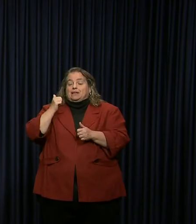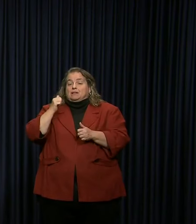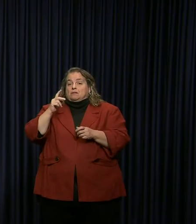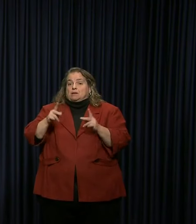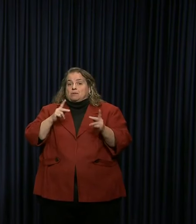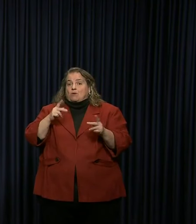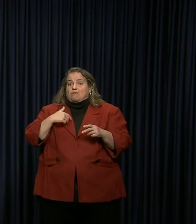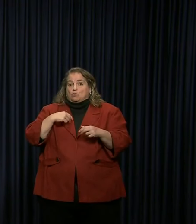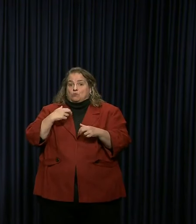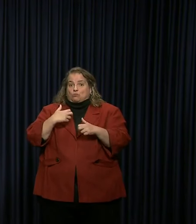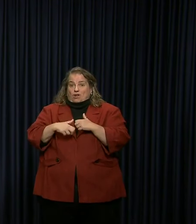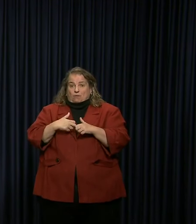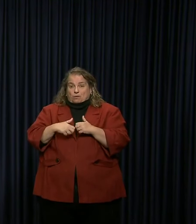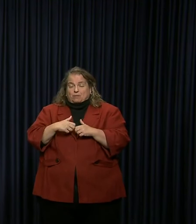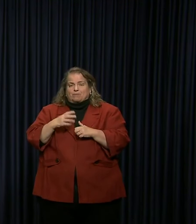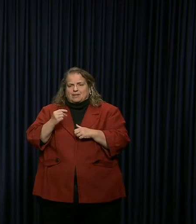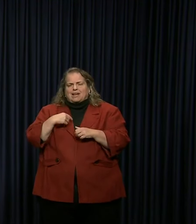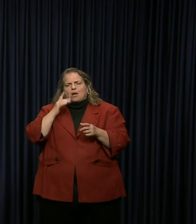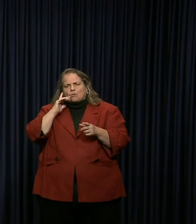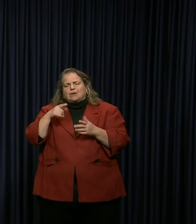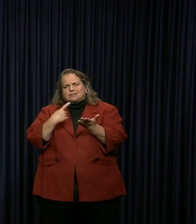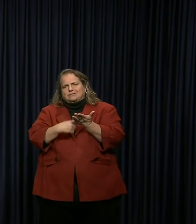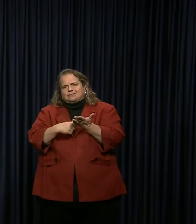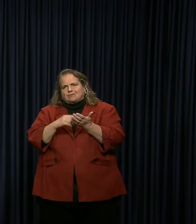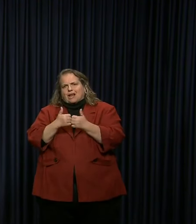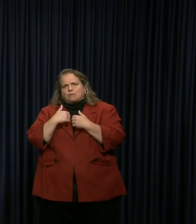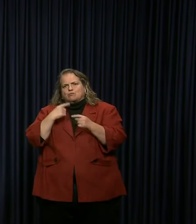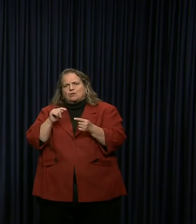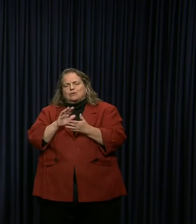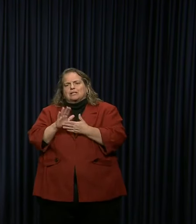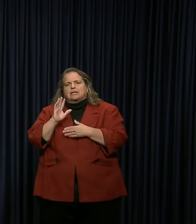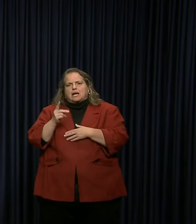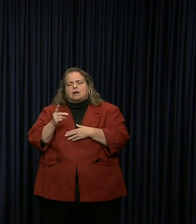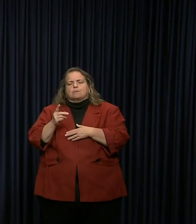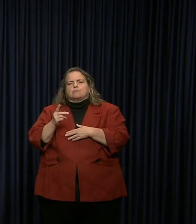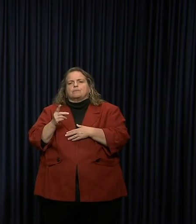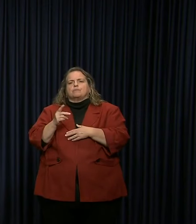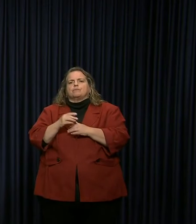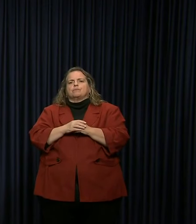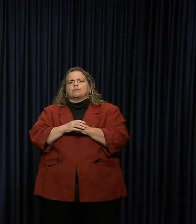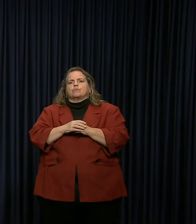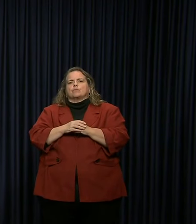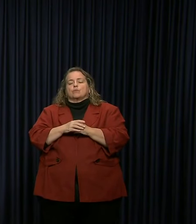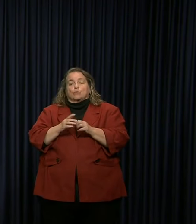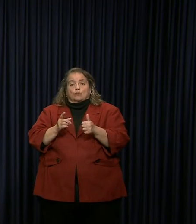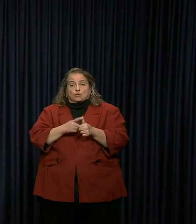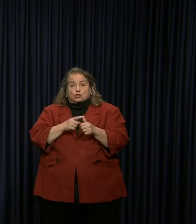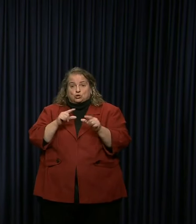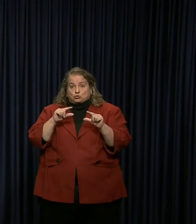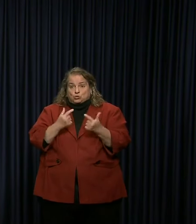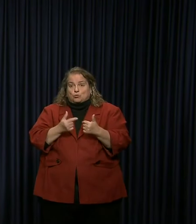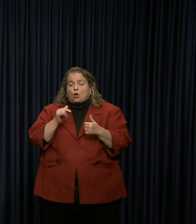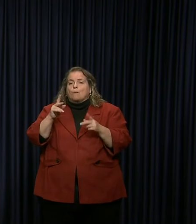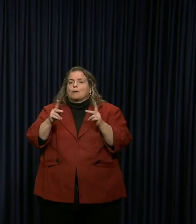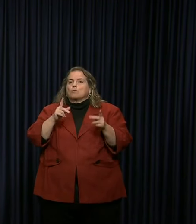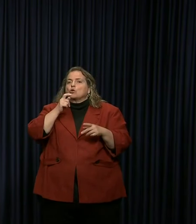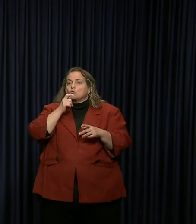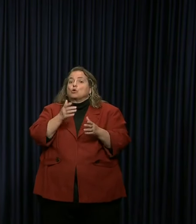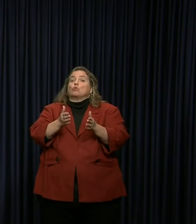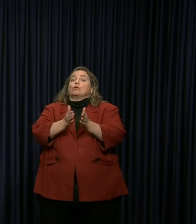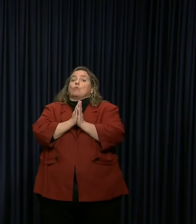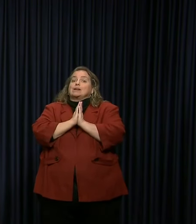and I'll talk about what we're doing to get those cleaned up. So The first group are those that have requested